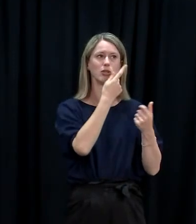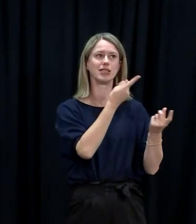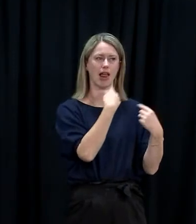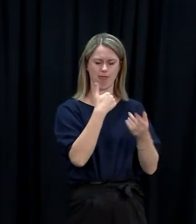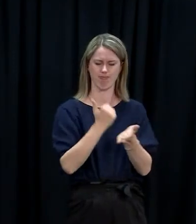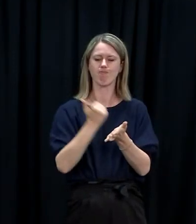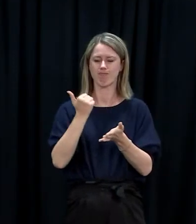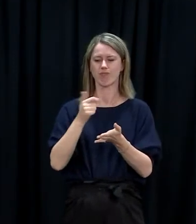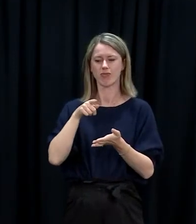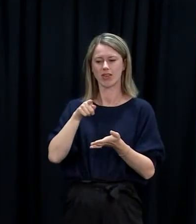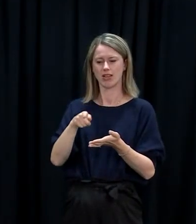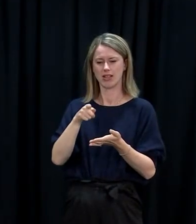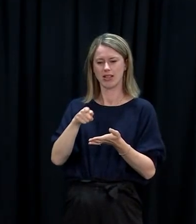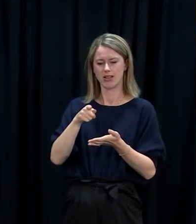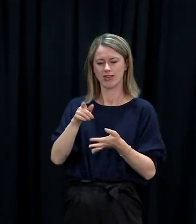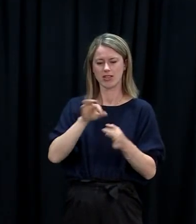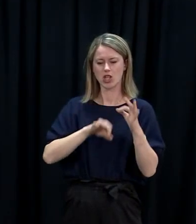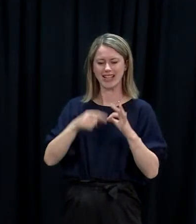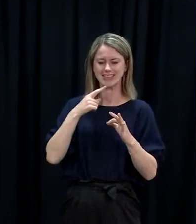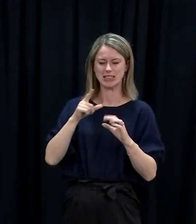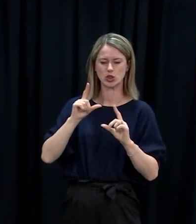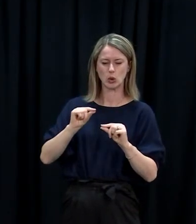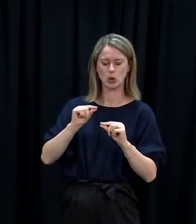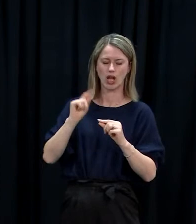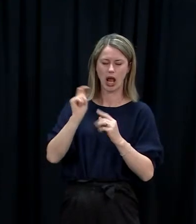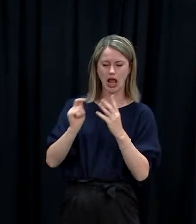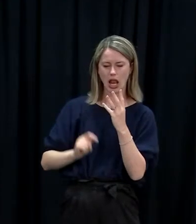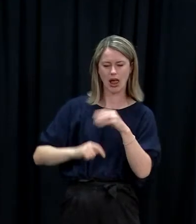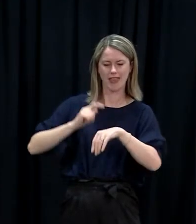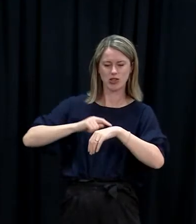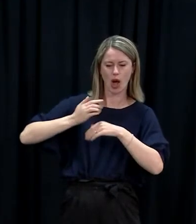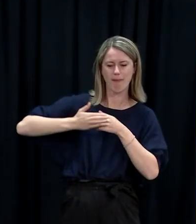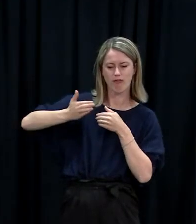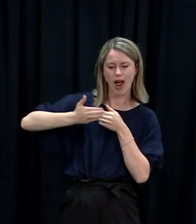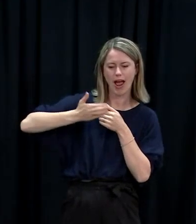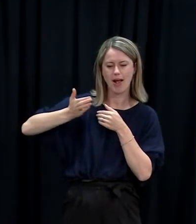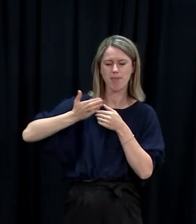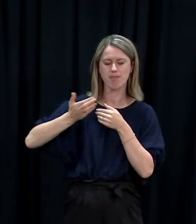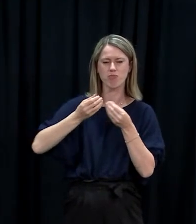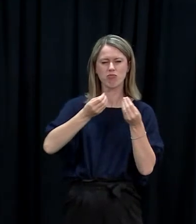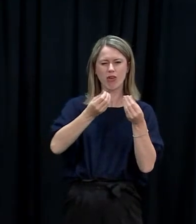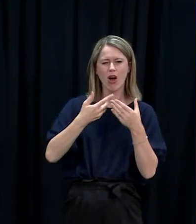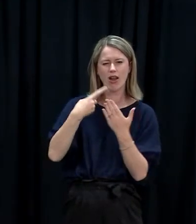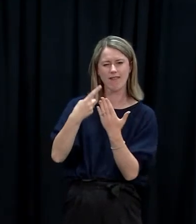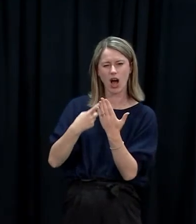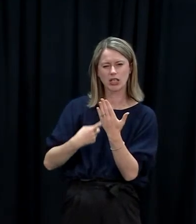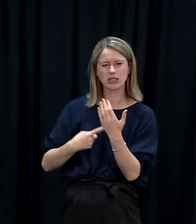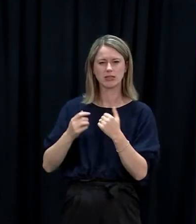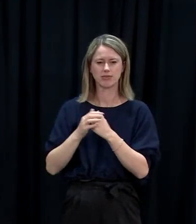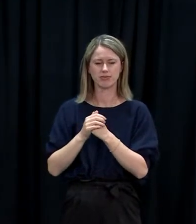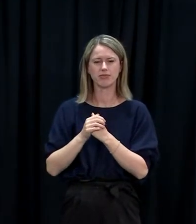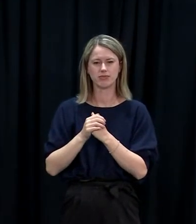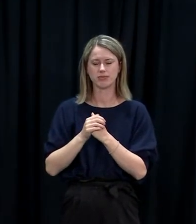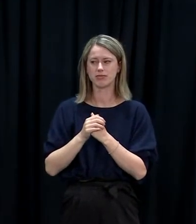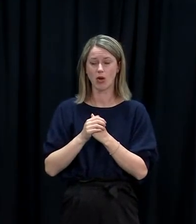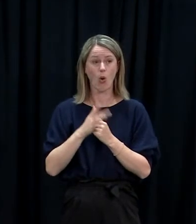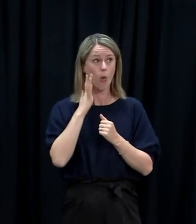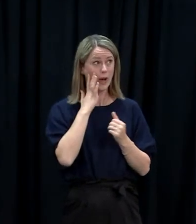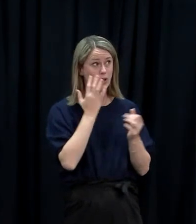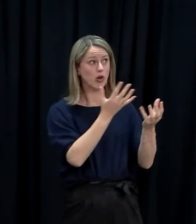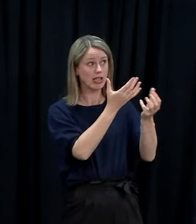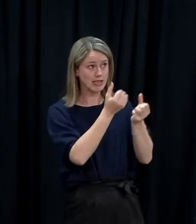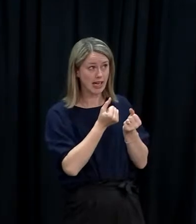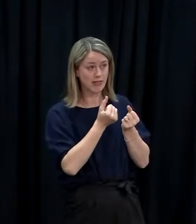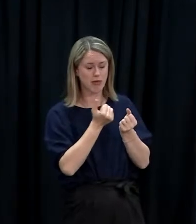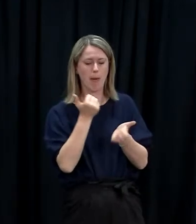yep, this is where we think the science has landed on boosters, this is the time frame that we think the boosters should be available, should be made available to people. So we're ready